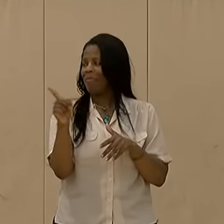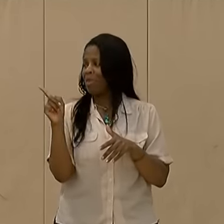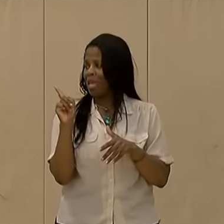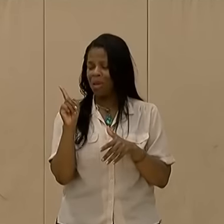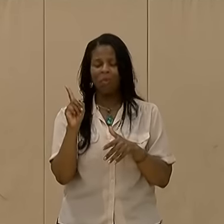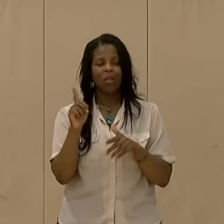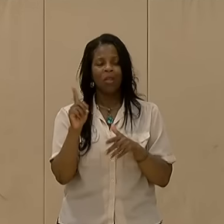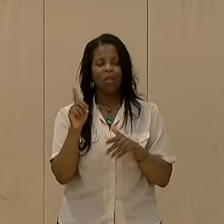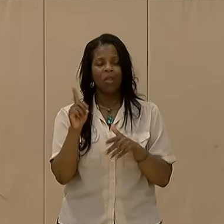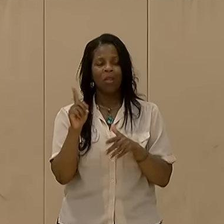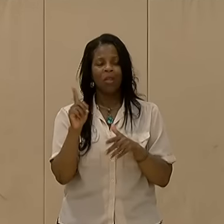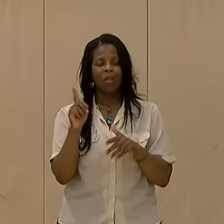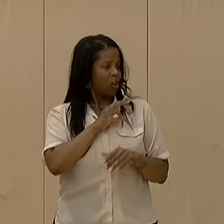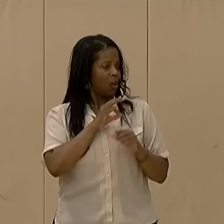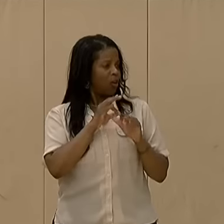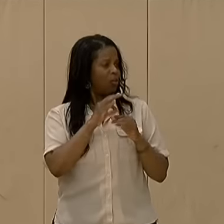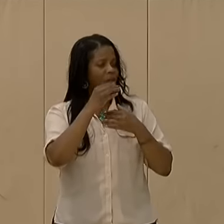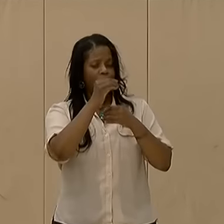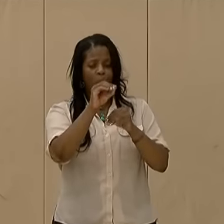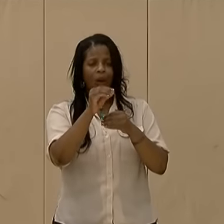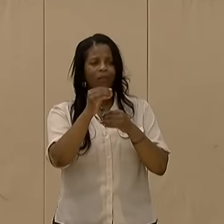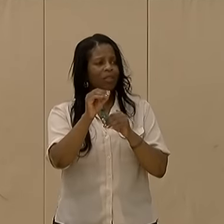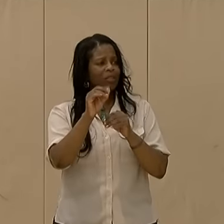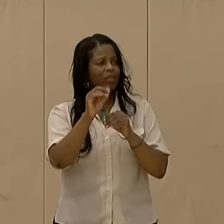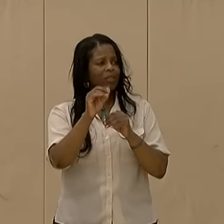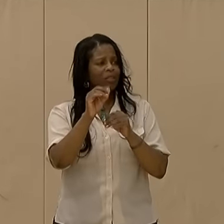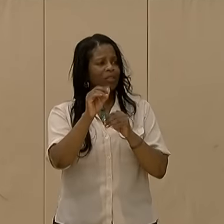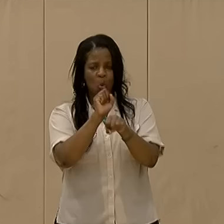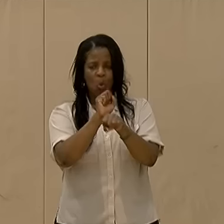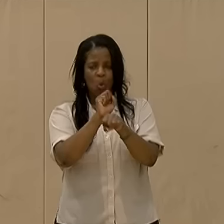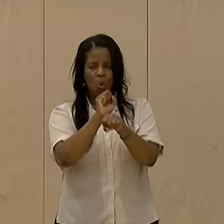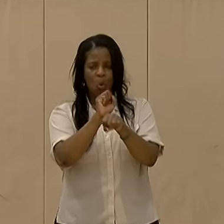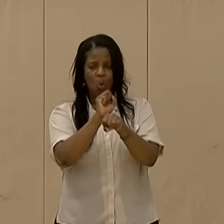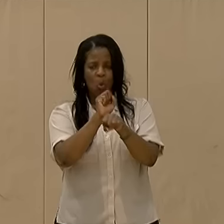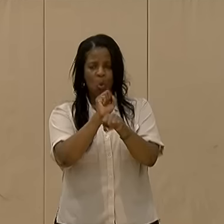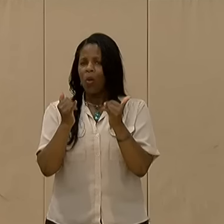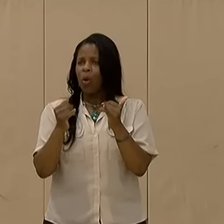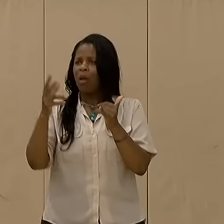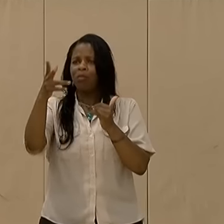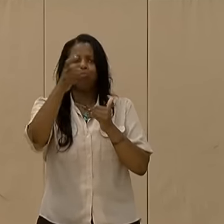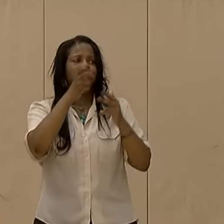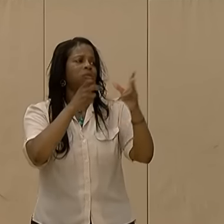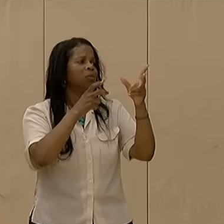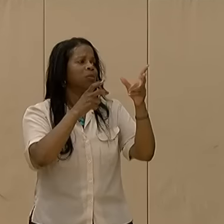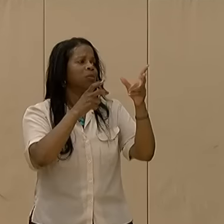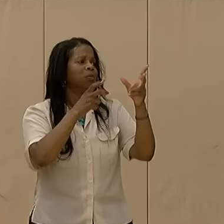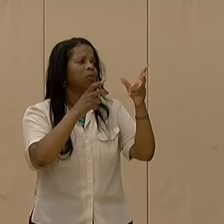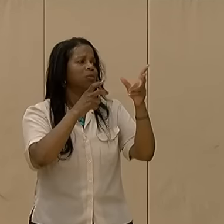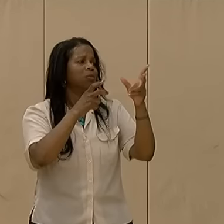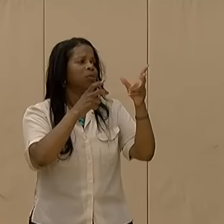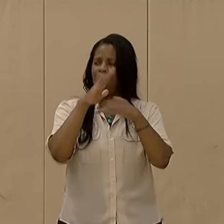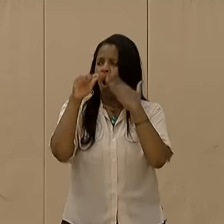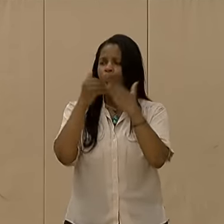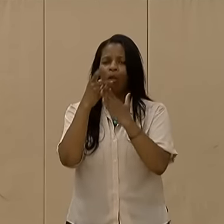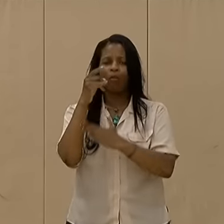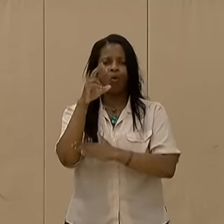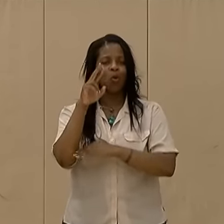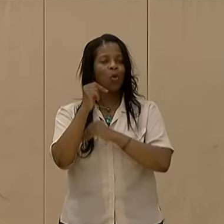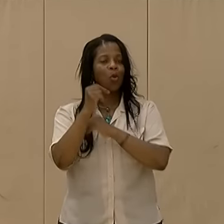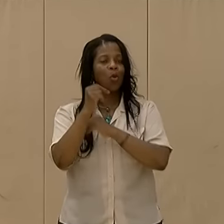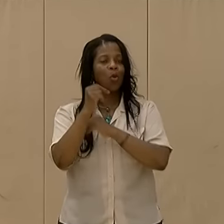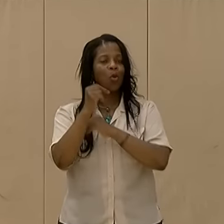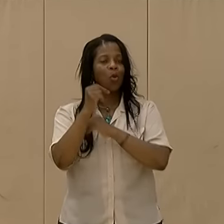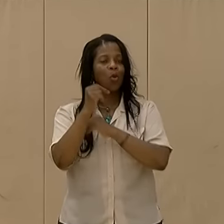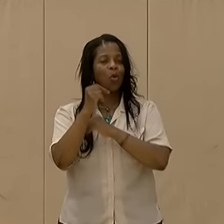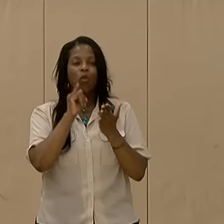office, people that are out here working for us right now in this area, we're having to pull them from everywhere in Kern County, and we still have to make sure everybody